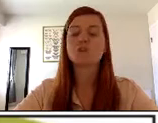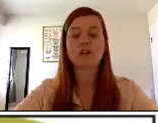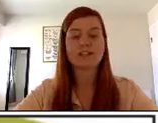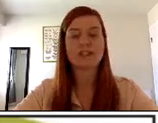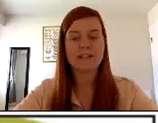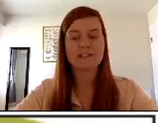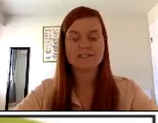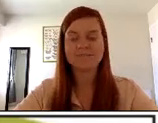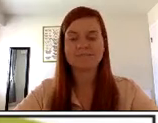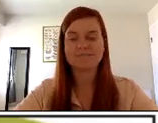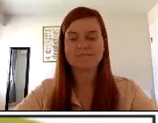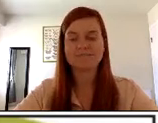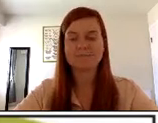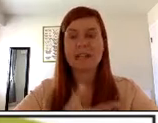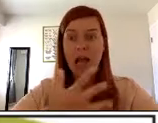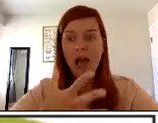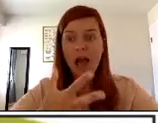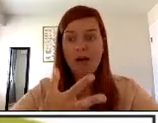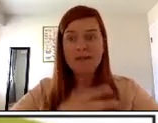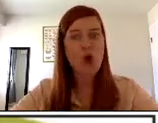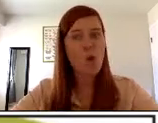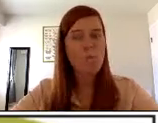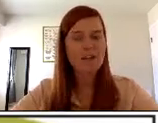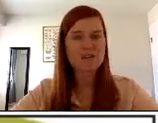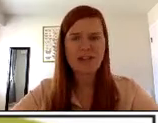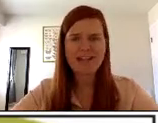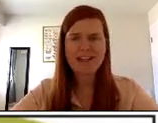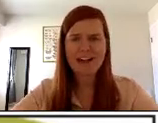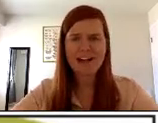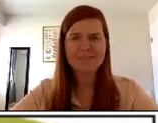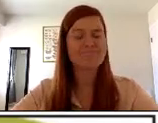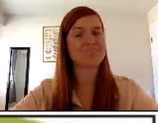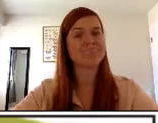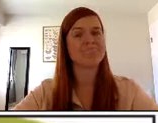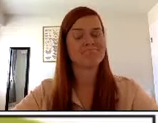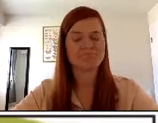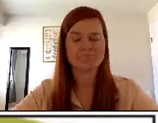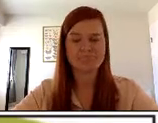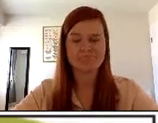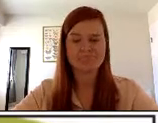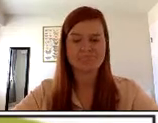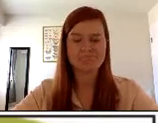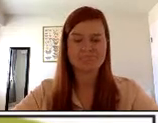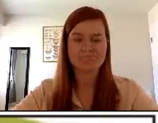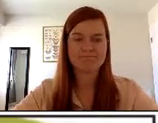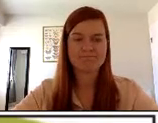cheese, string cheese, and Swiss cheese, but no mozzarella. So